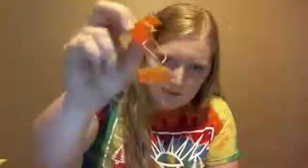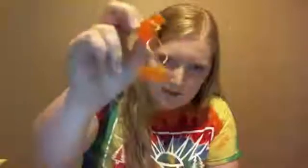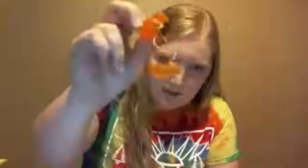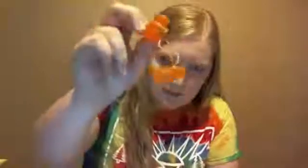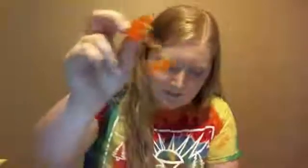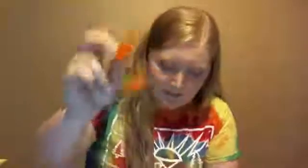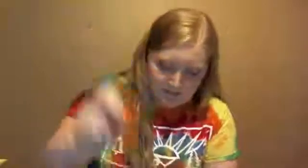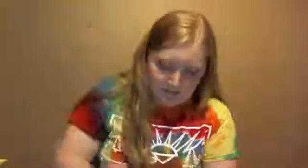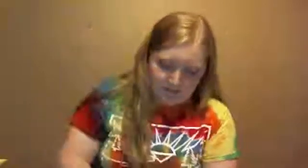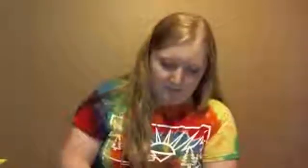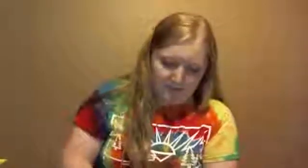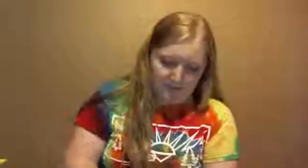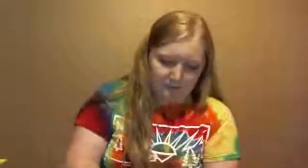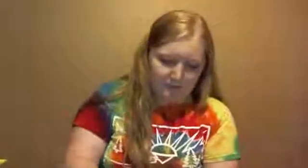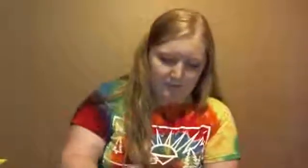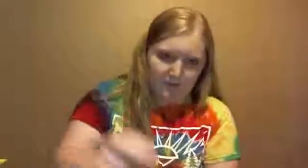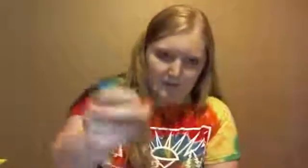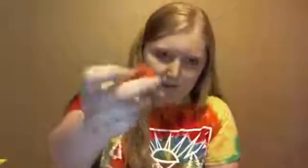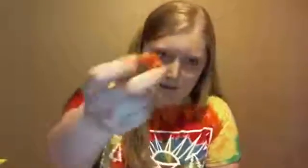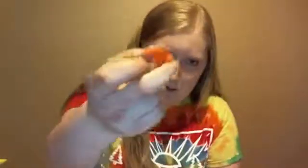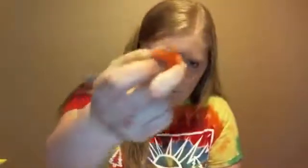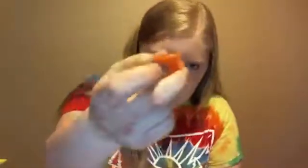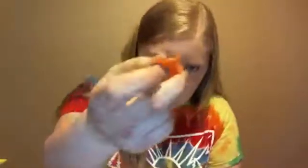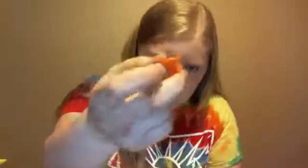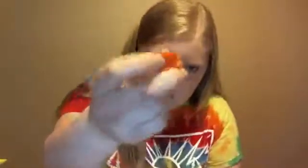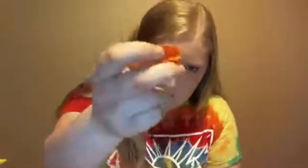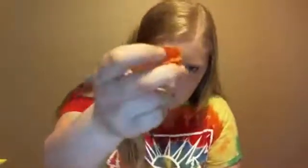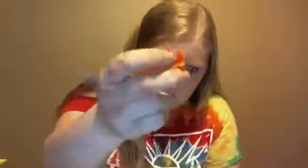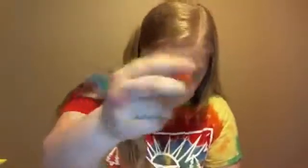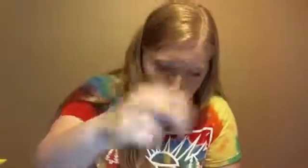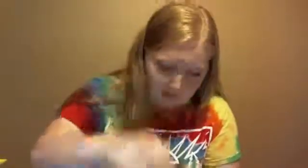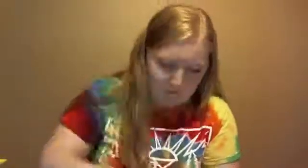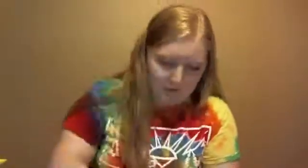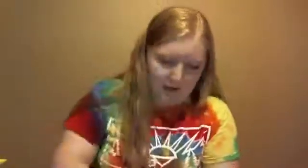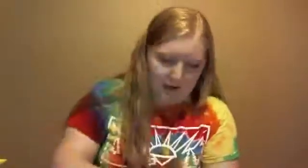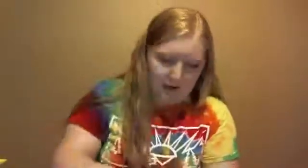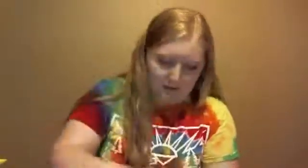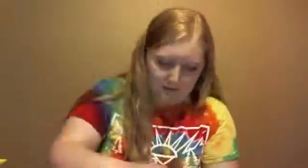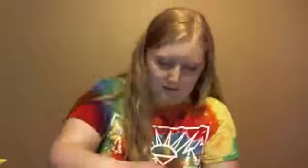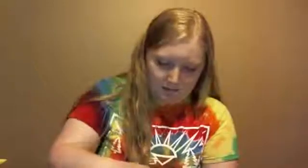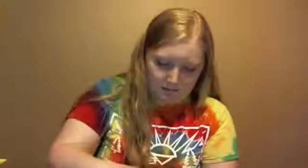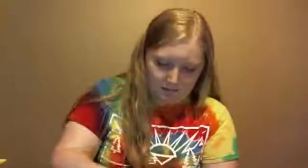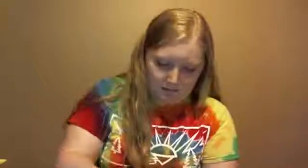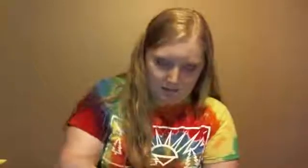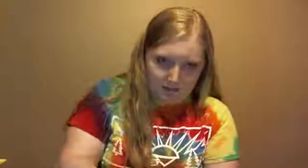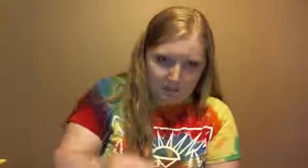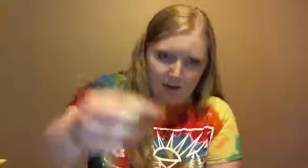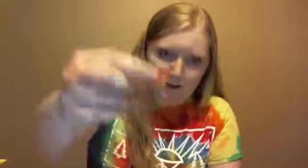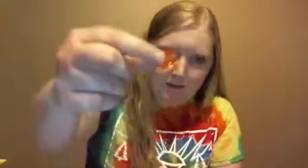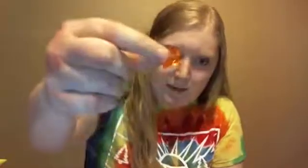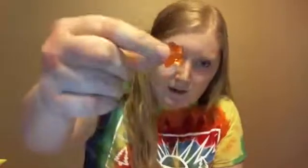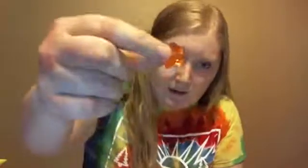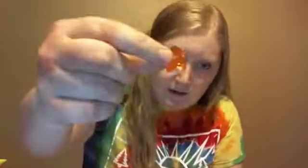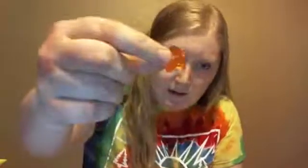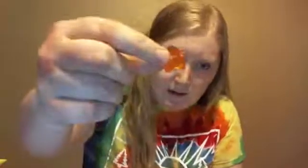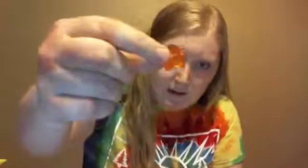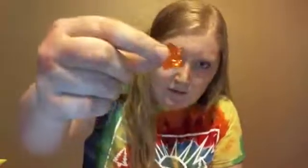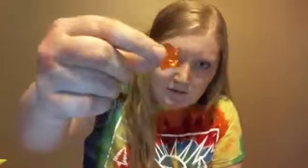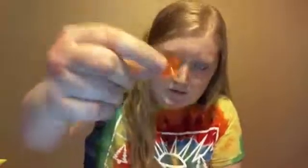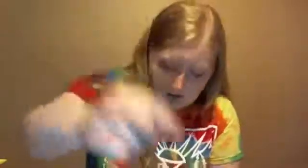teddy bears and another butterfly and then another